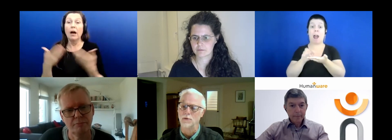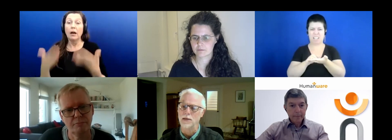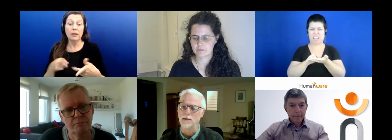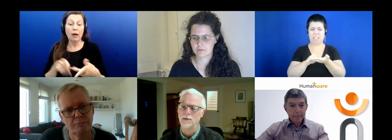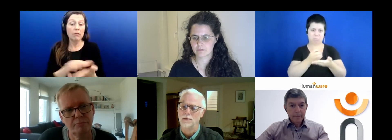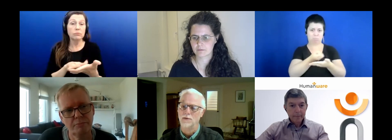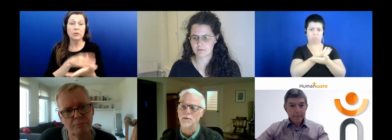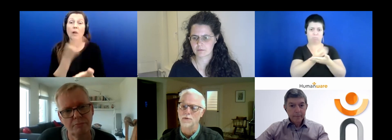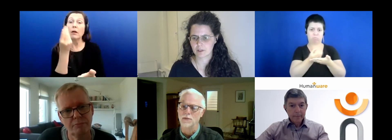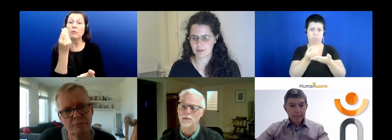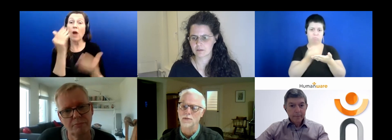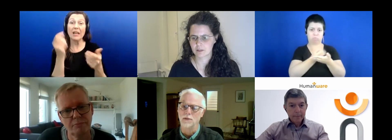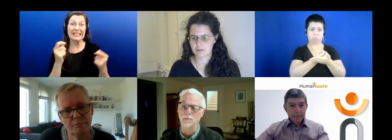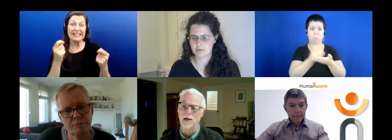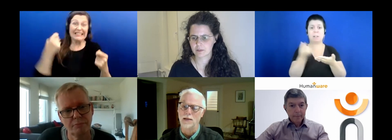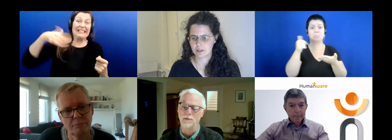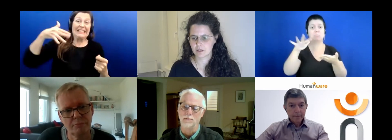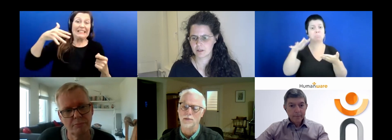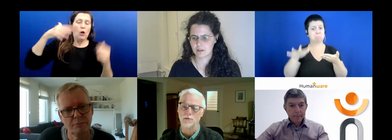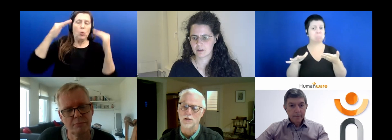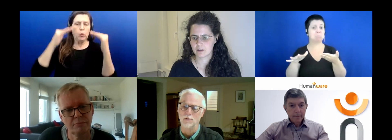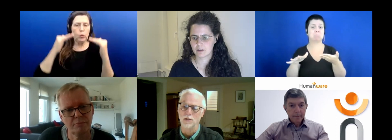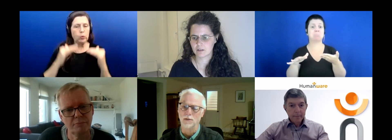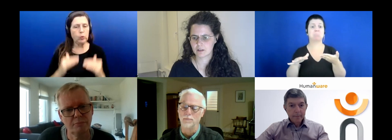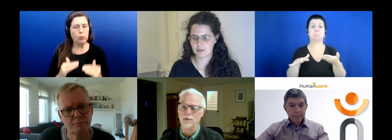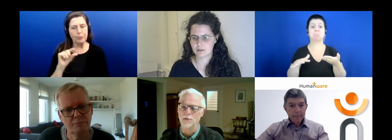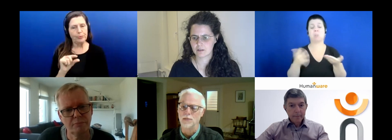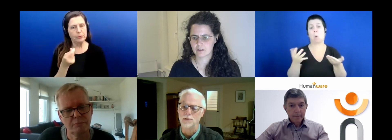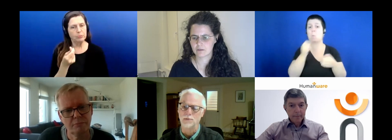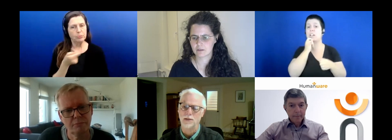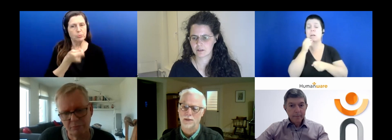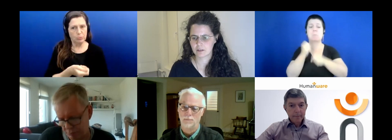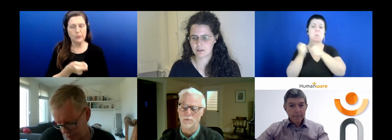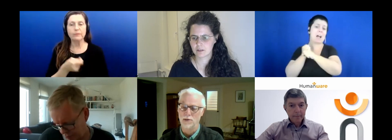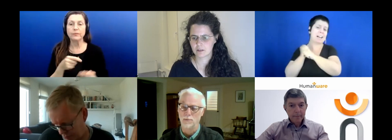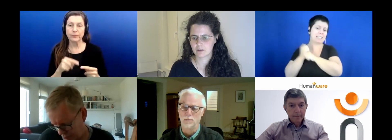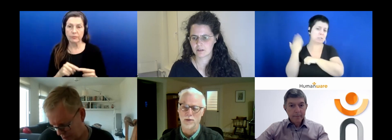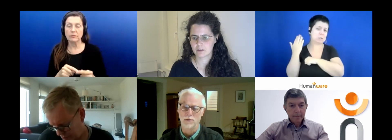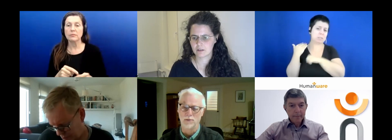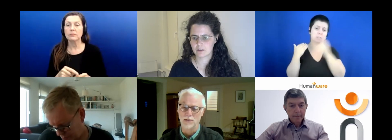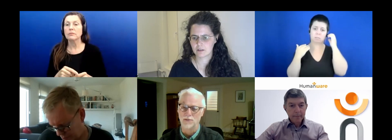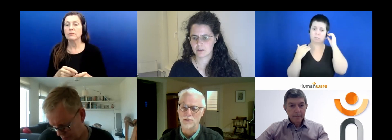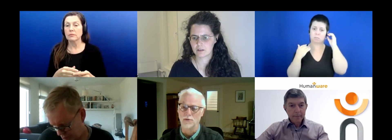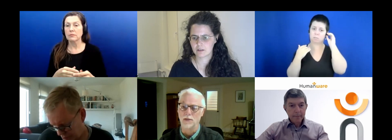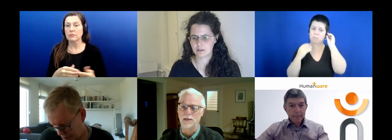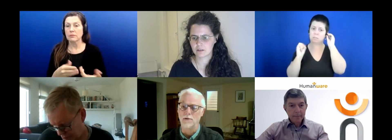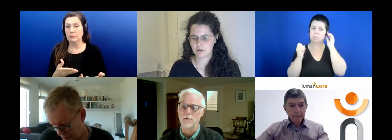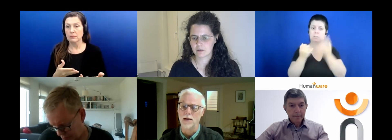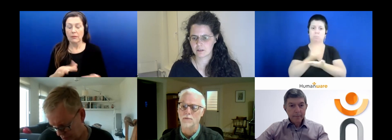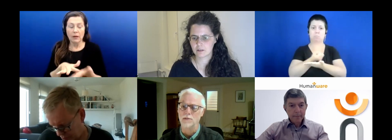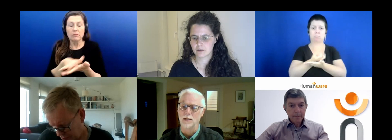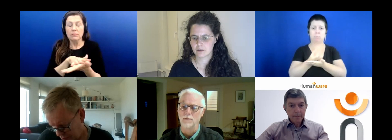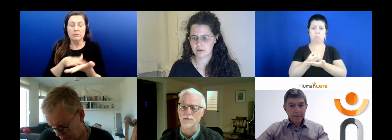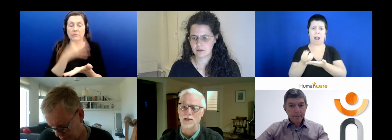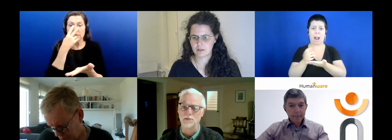some degree. So you can buy, years ago, the cheapest professional Braille device that you could carry